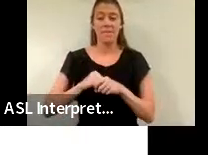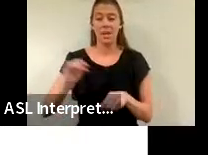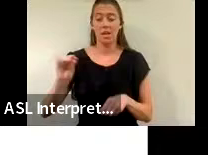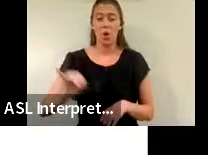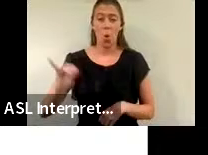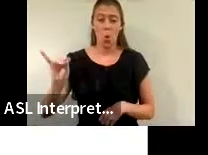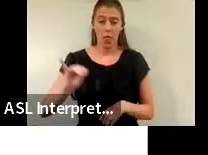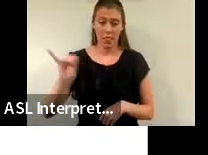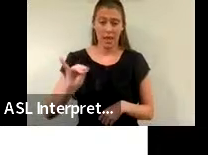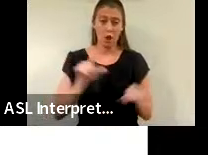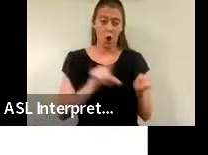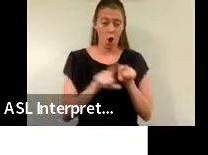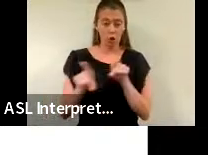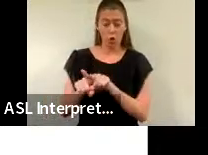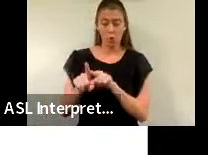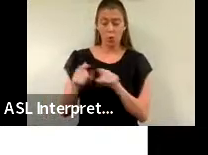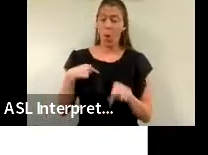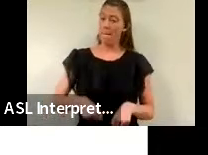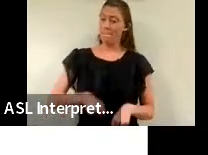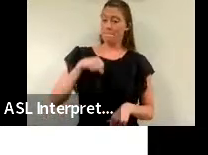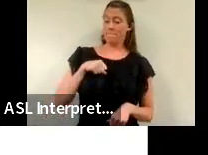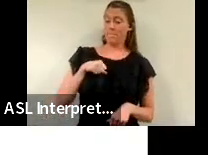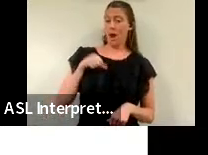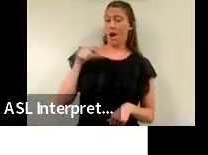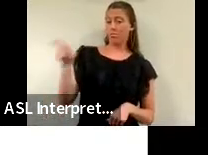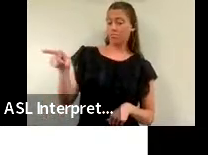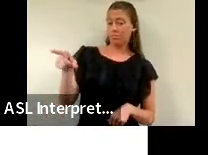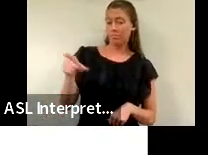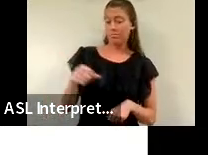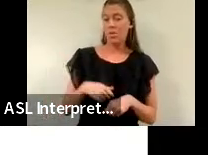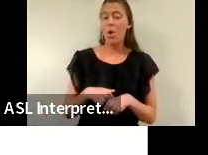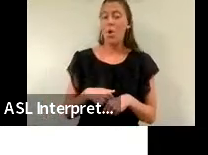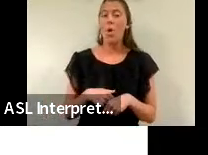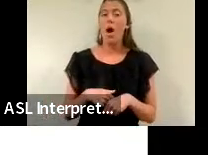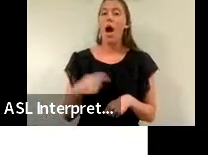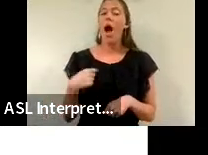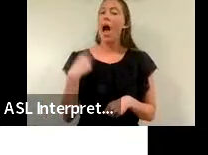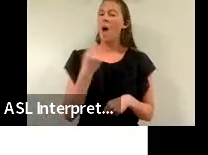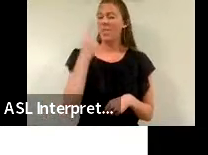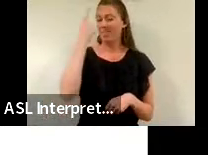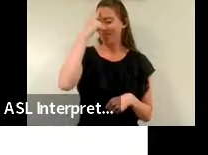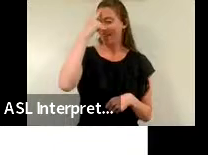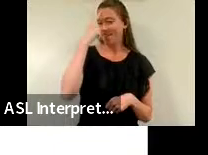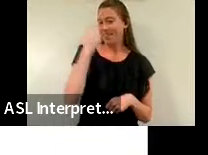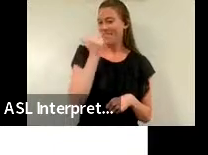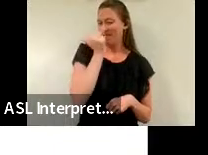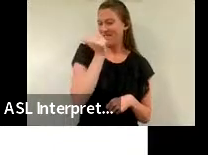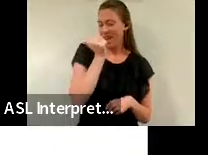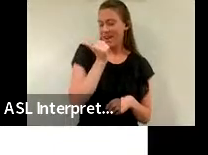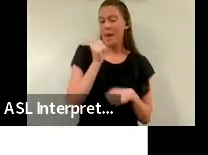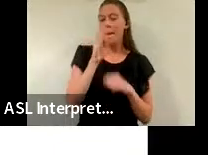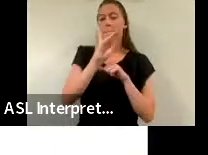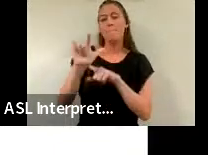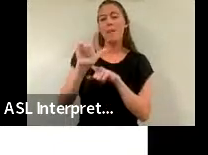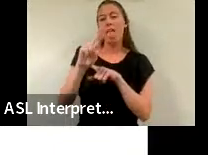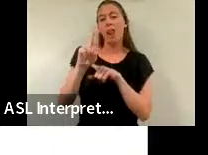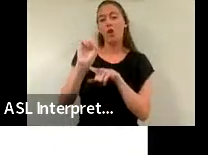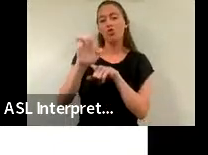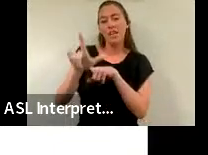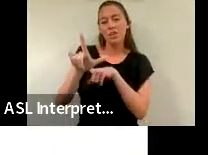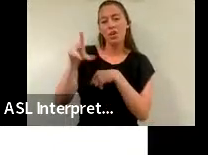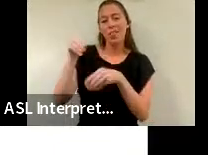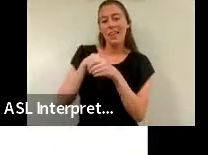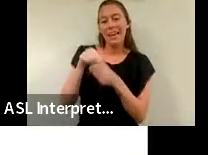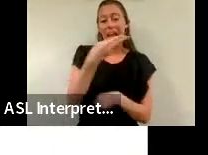of his legacy. And it always is just a fun fact to me that when Bill Russell was in high school, he came off the